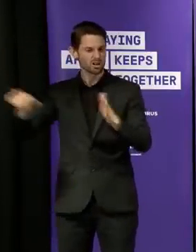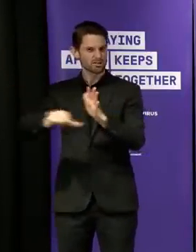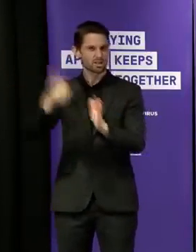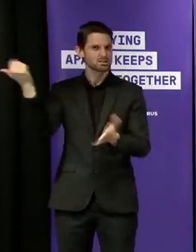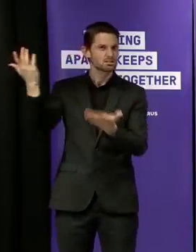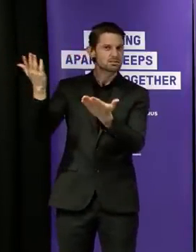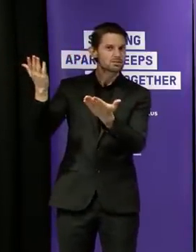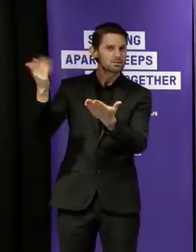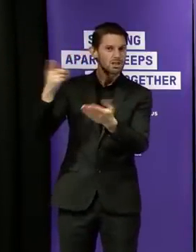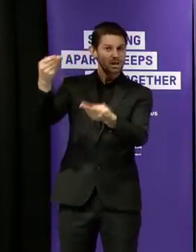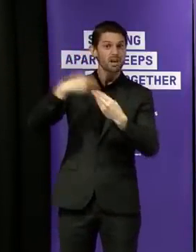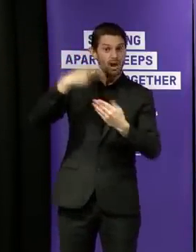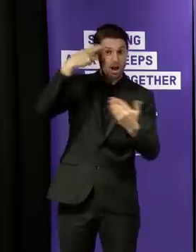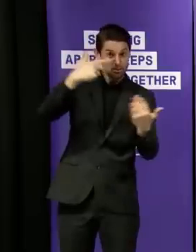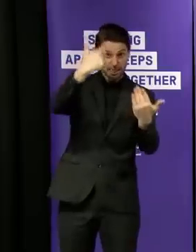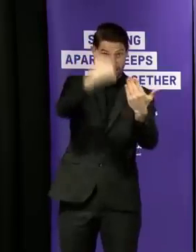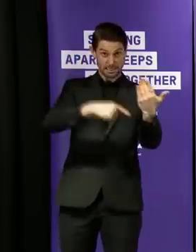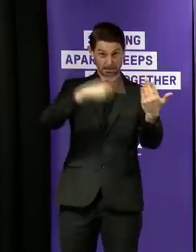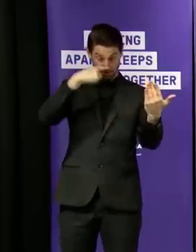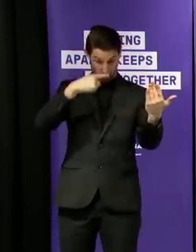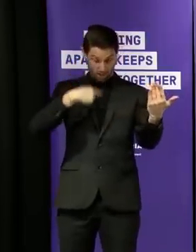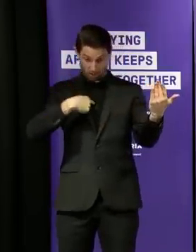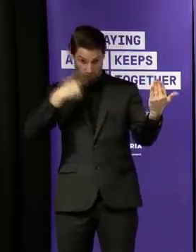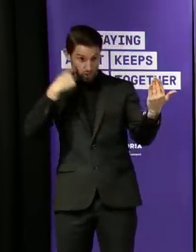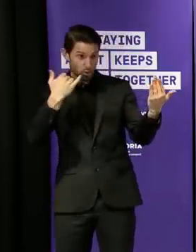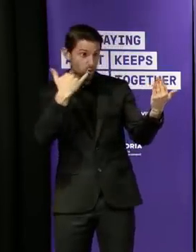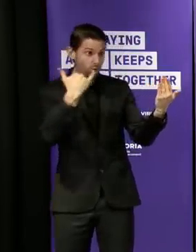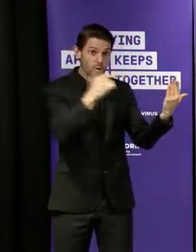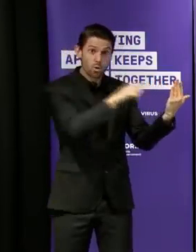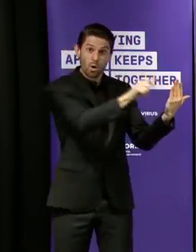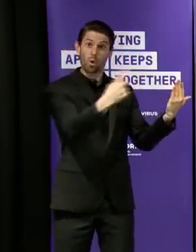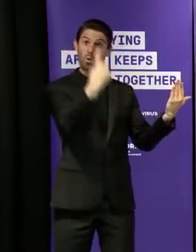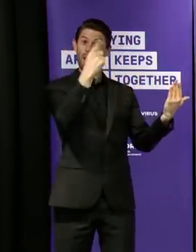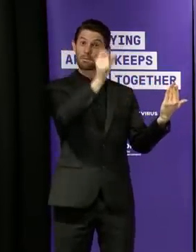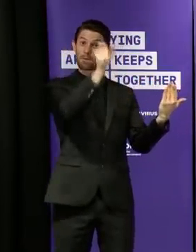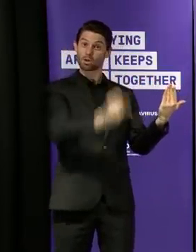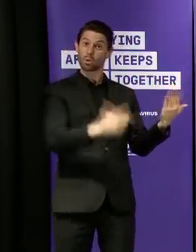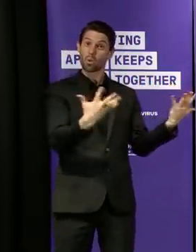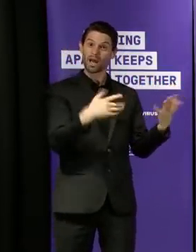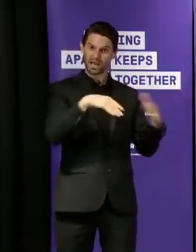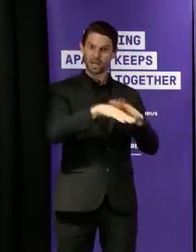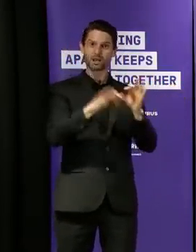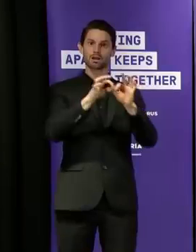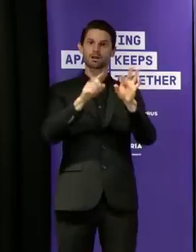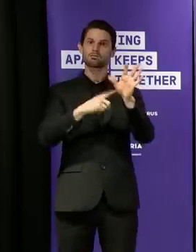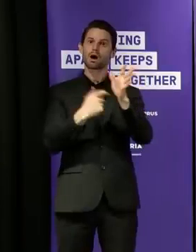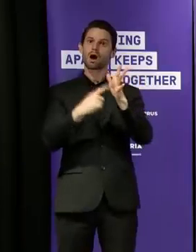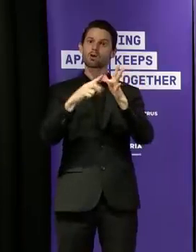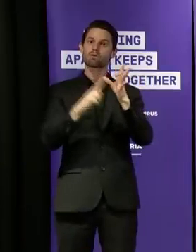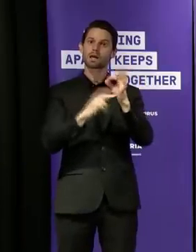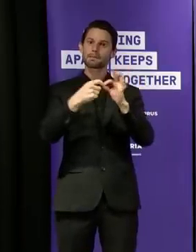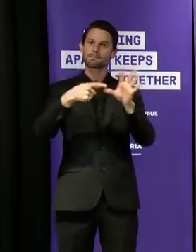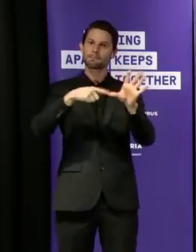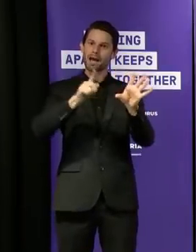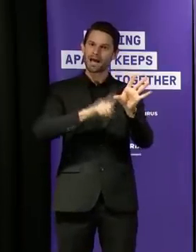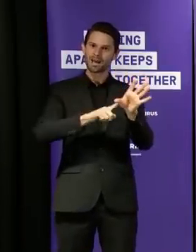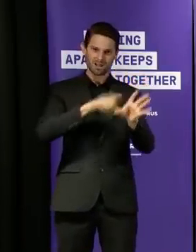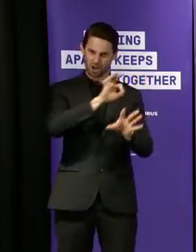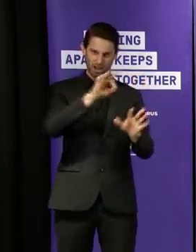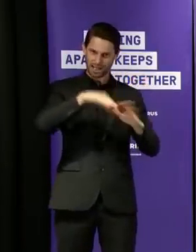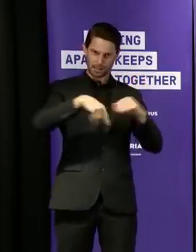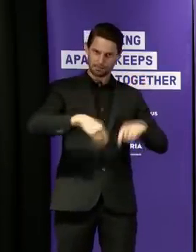list of who's here, right? We're ringing them. One of them was in Byron Bay, and yet we were told they'd landed and travelled to